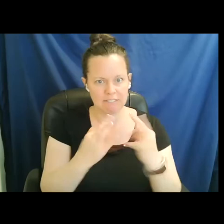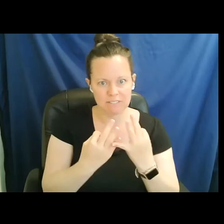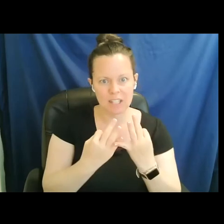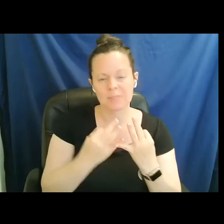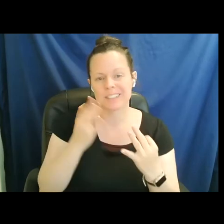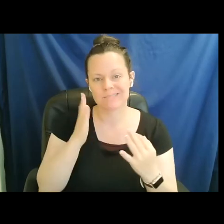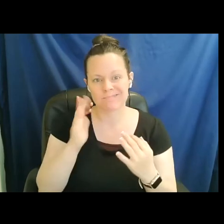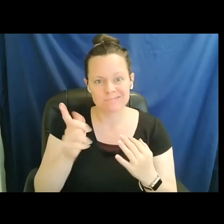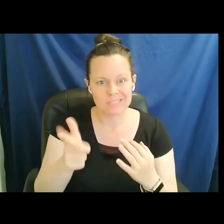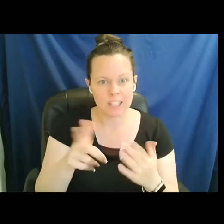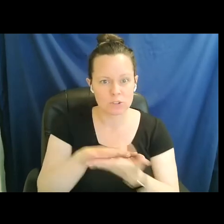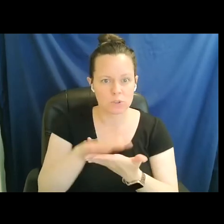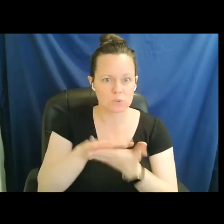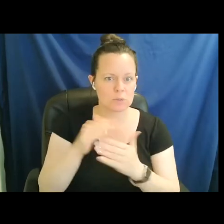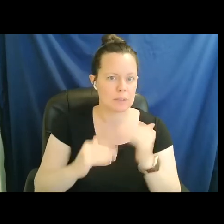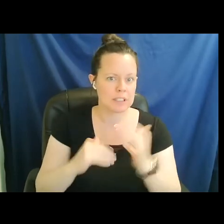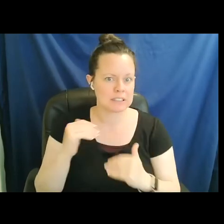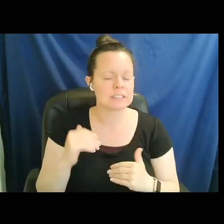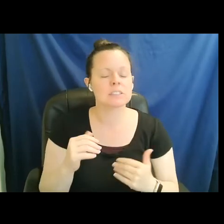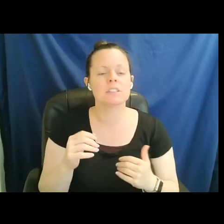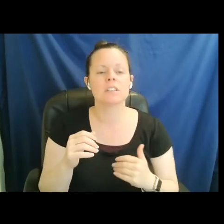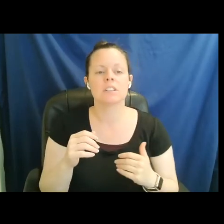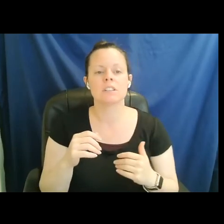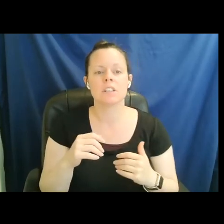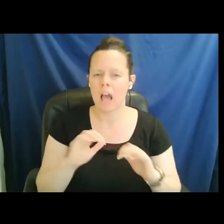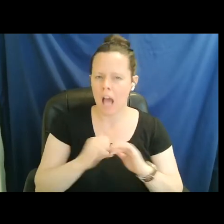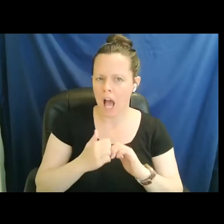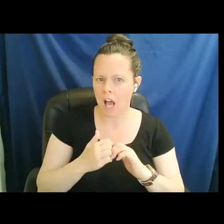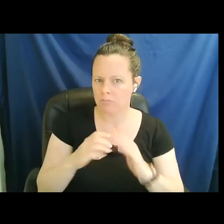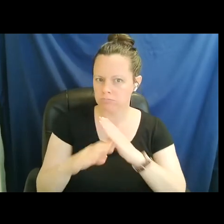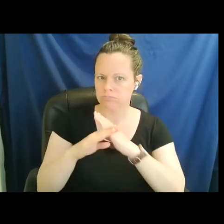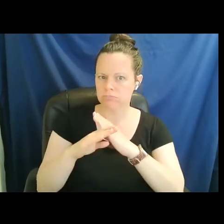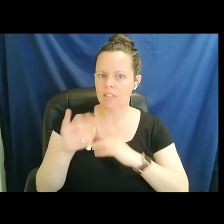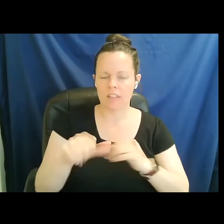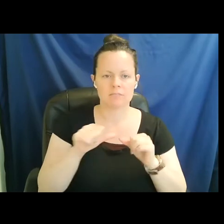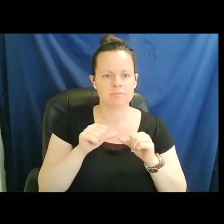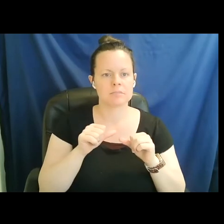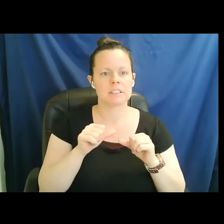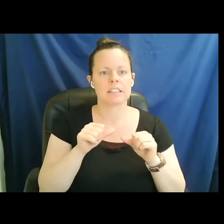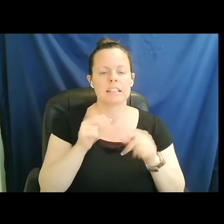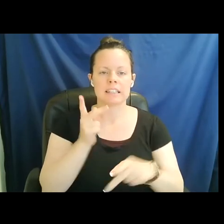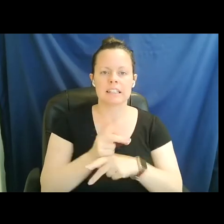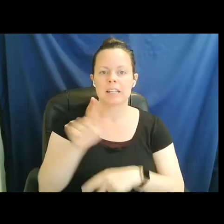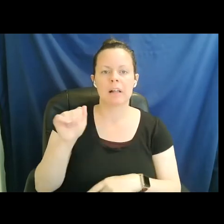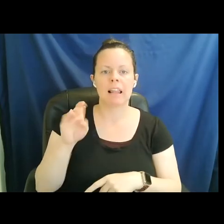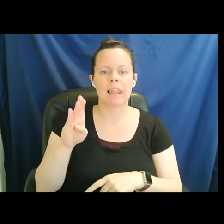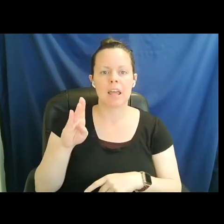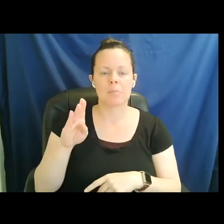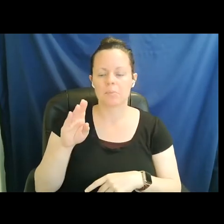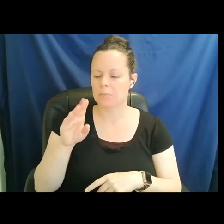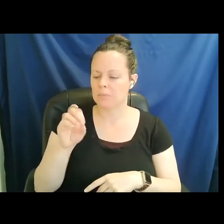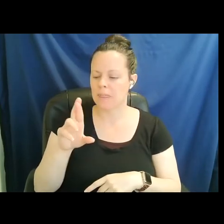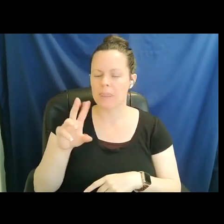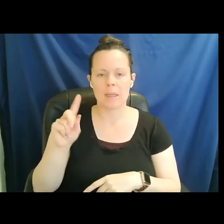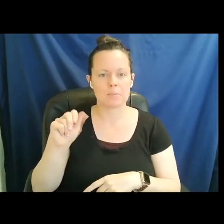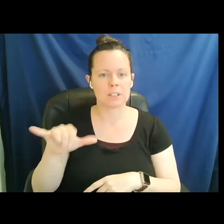school facilities. So how do we prevent this? We keep our Labor Day small and simple. We take a